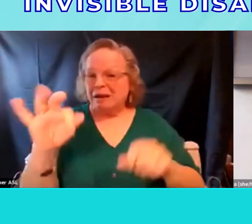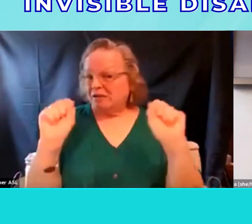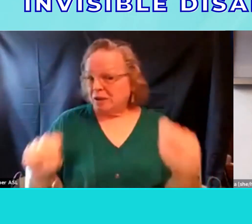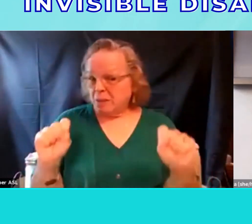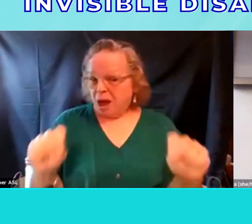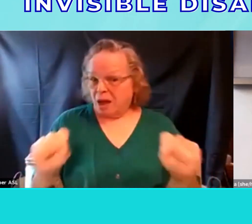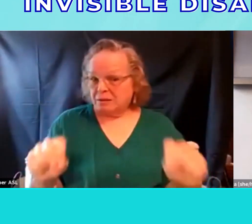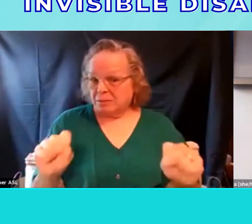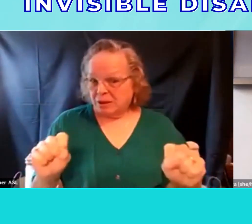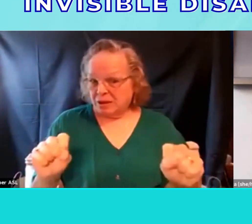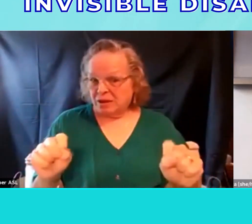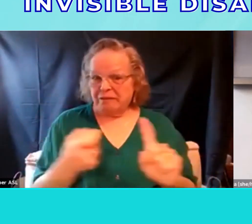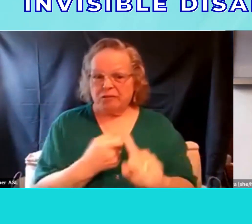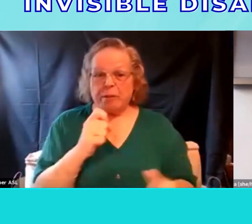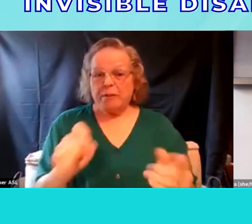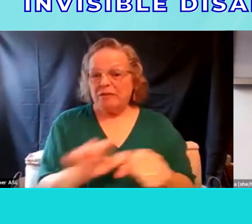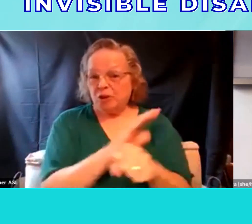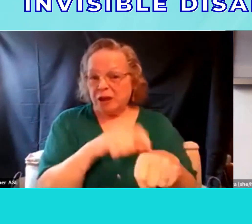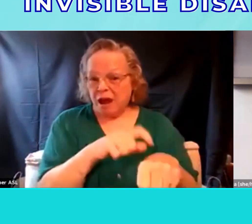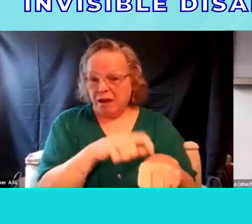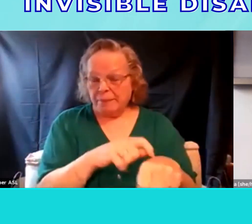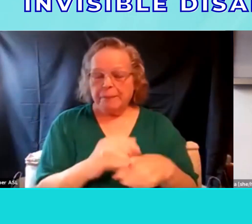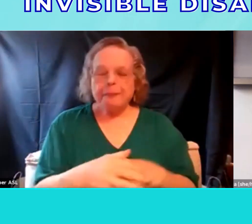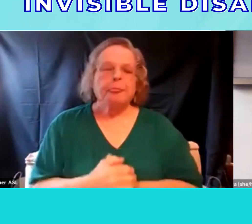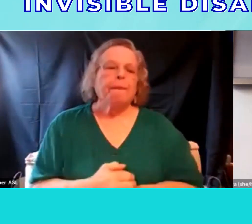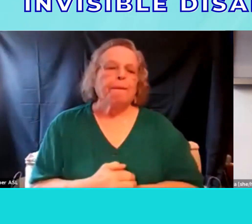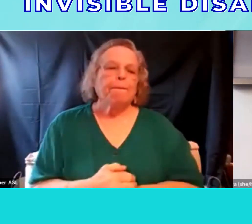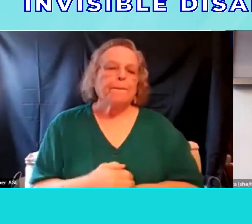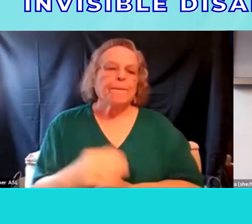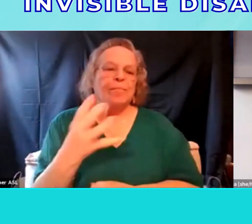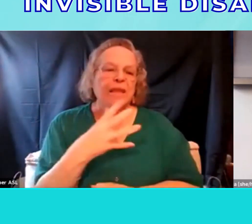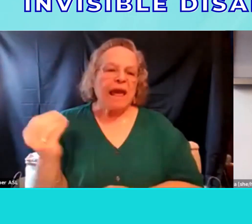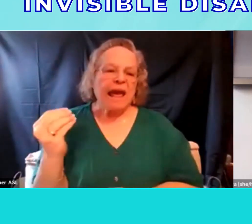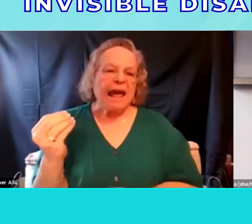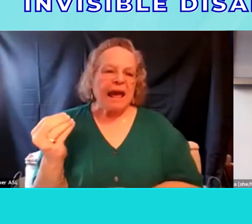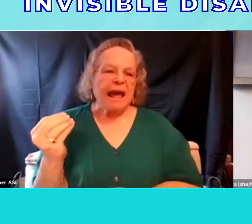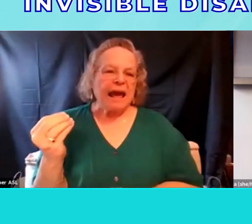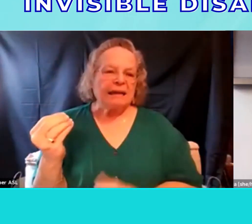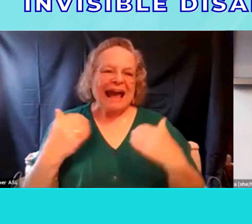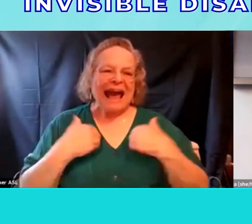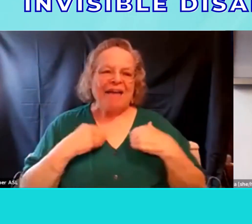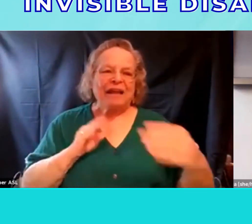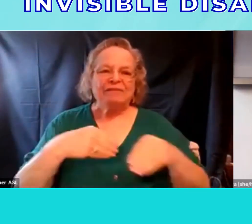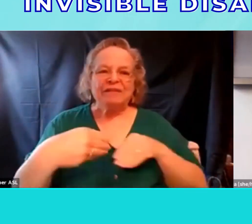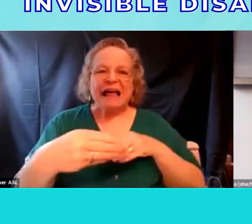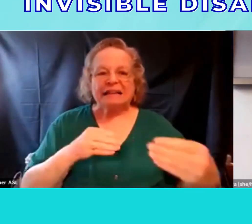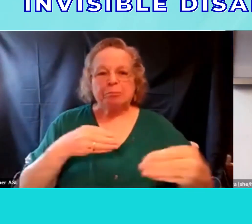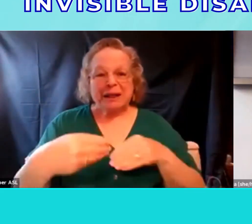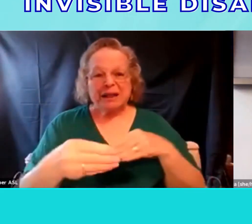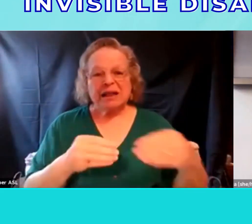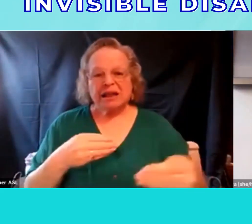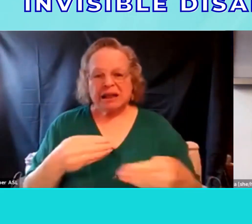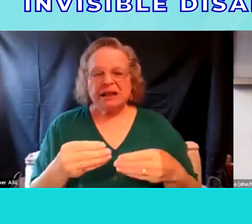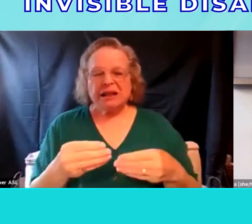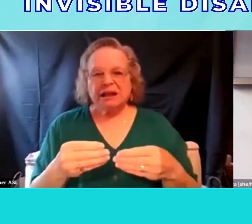very important. You can't expect, there are a huge number of inputs coming